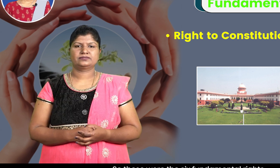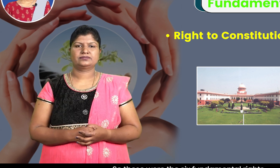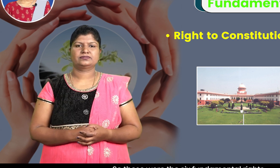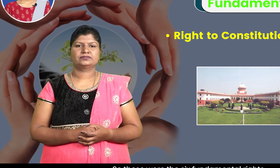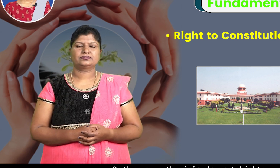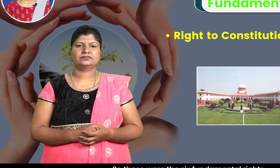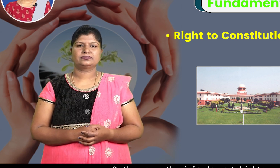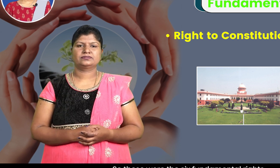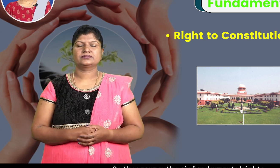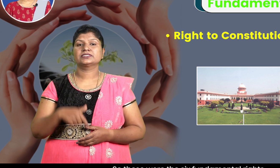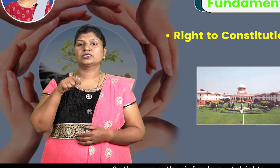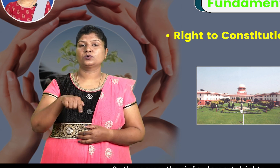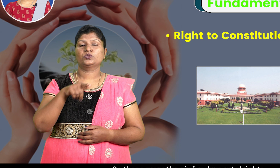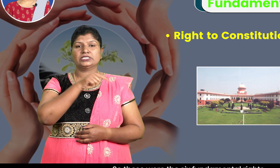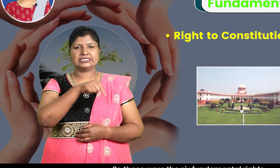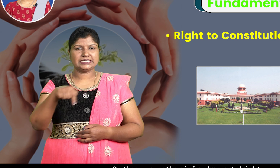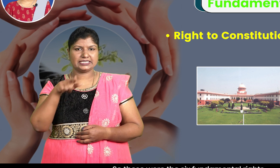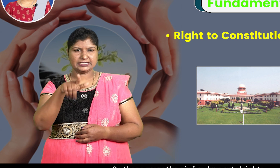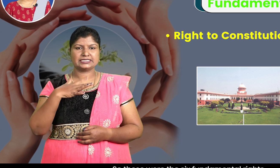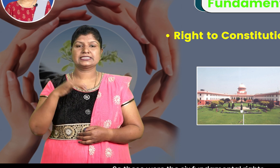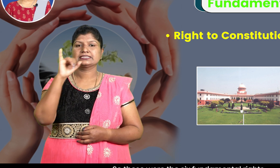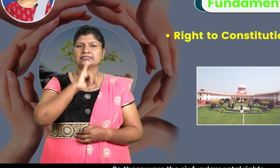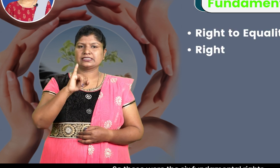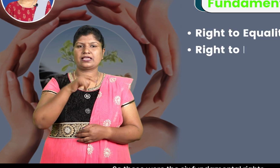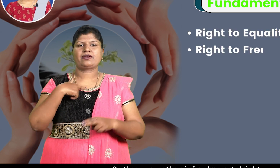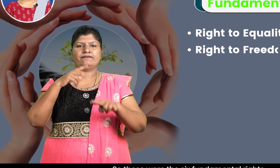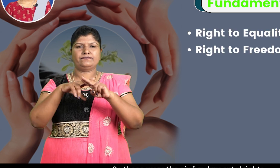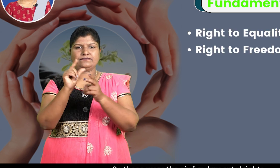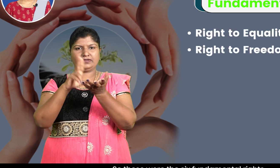So, these were the 6 fundamental rights.